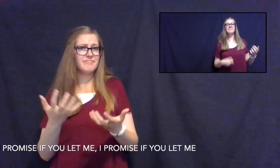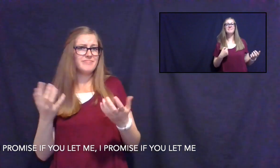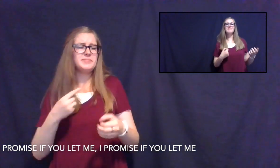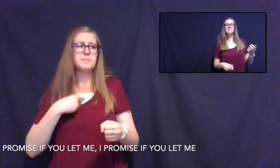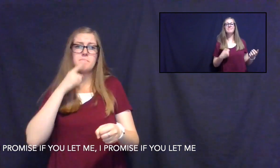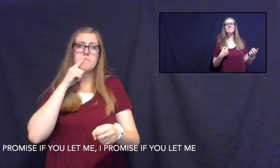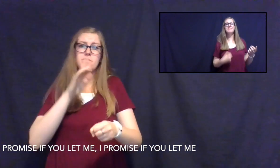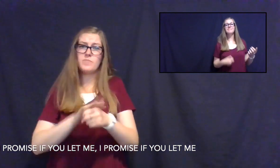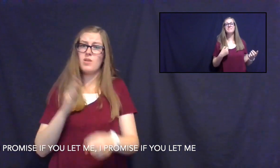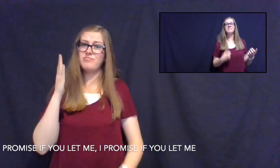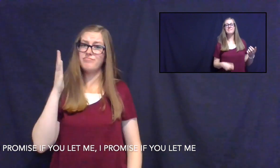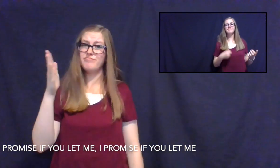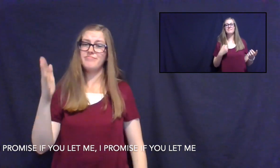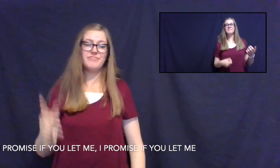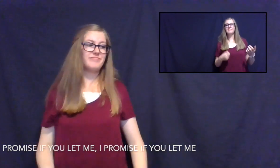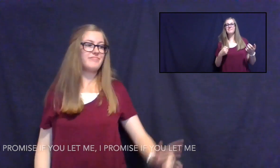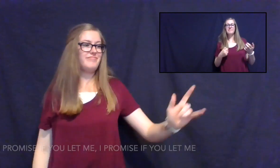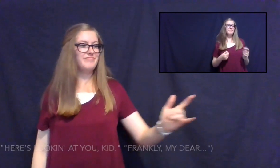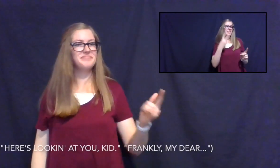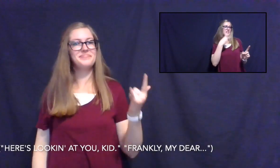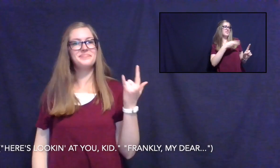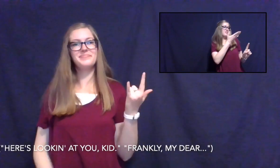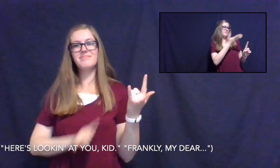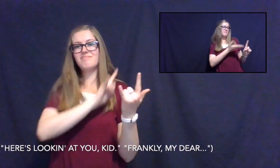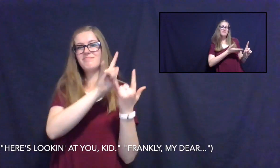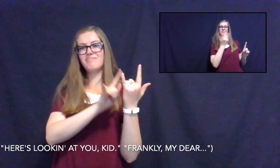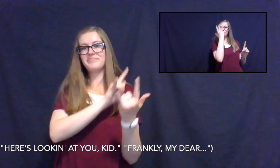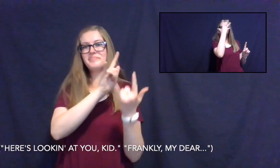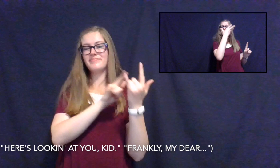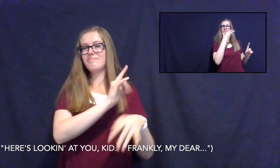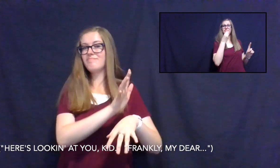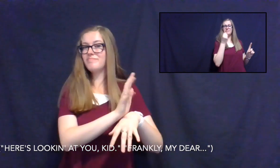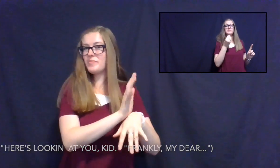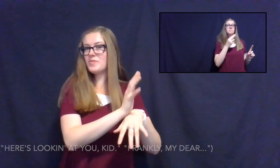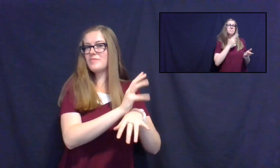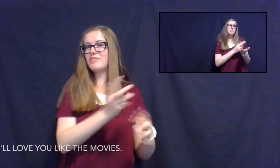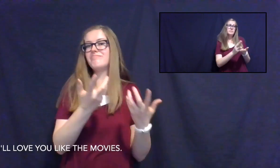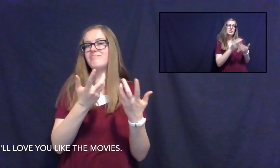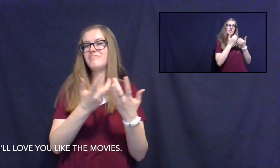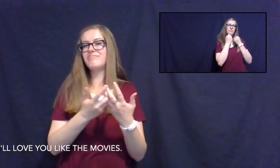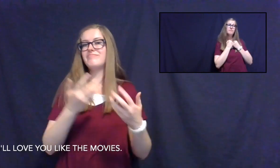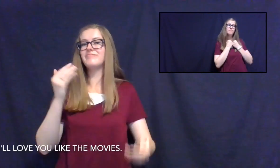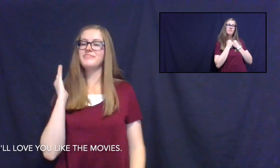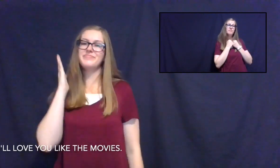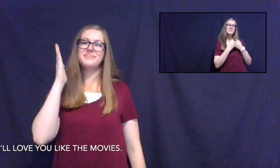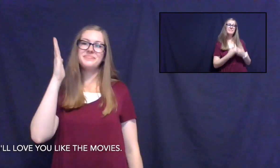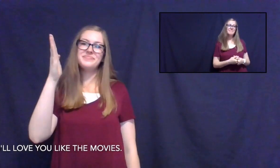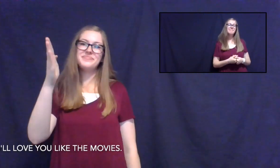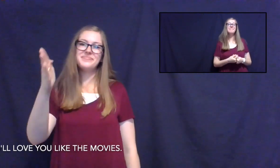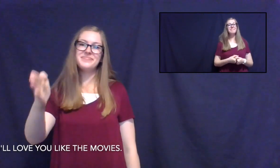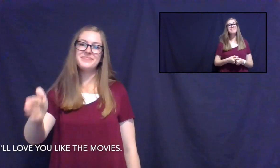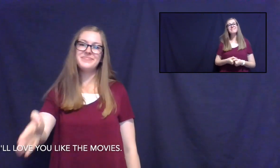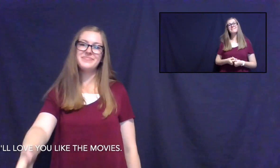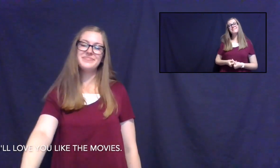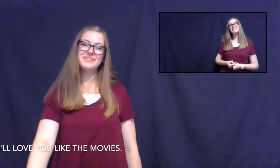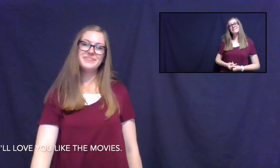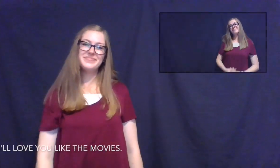let me I promise if you let me Here's looking at you kid Frankly my dear I'll love you like the